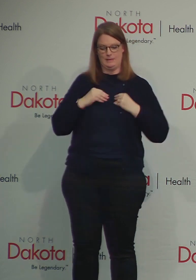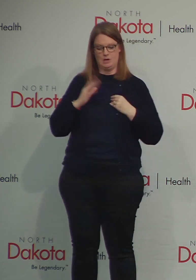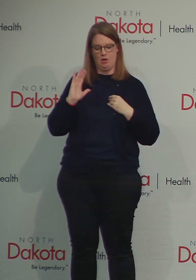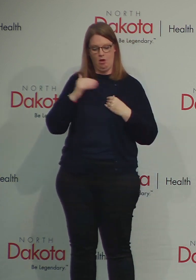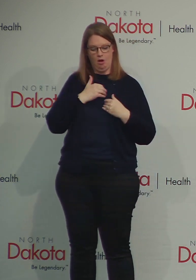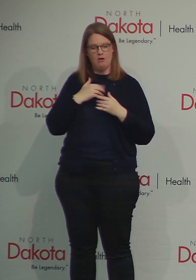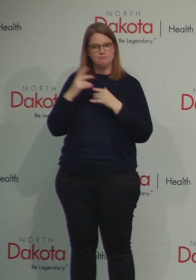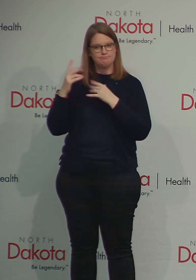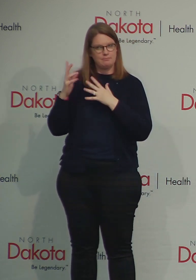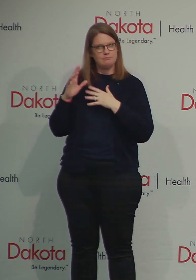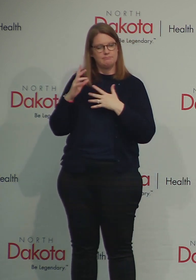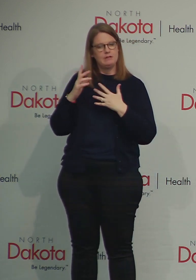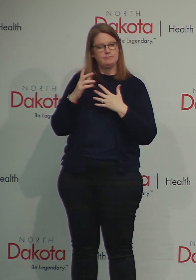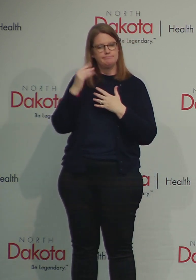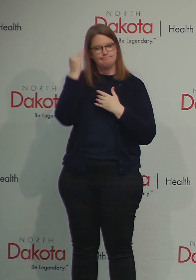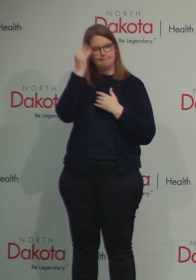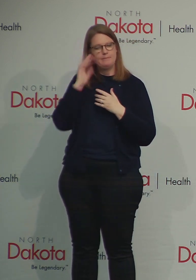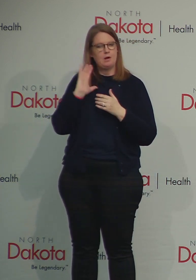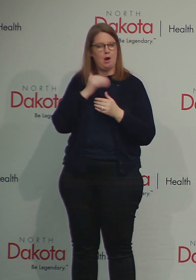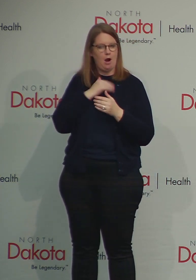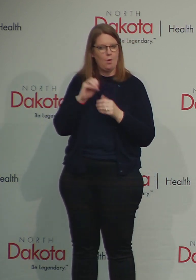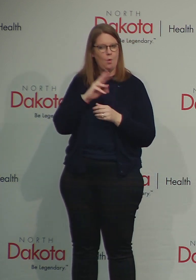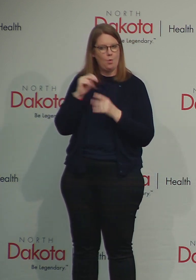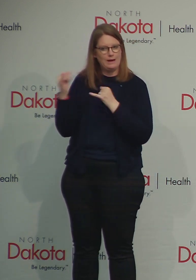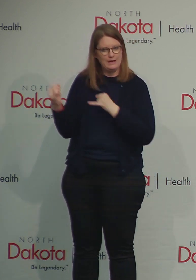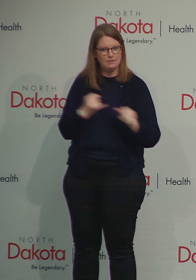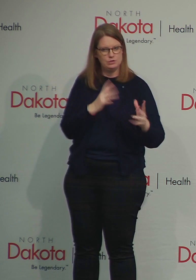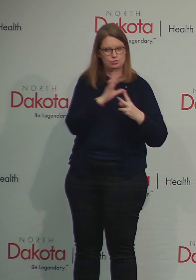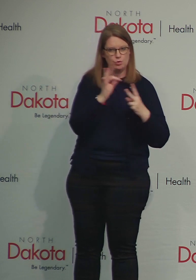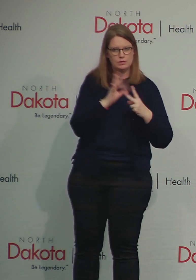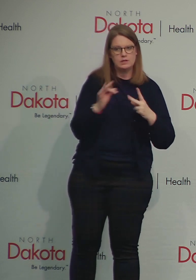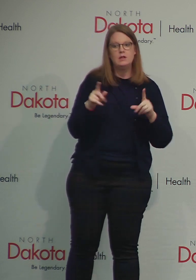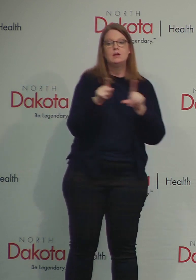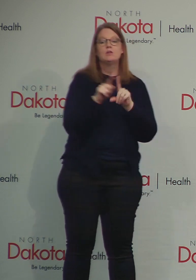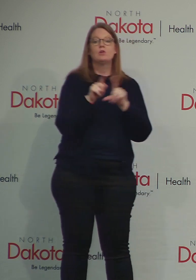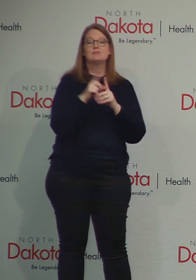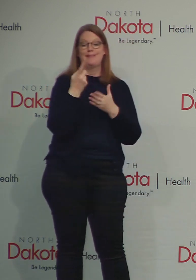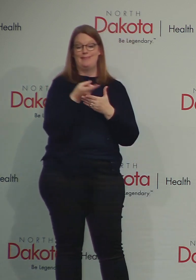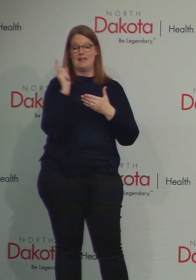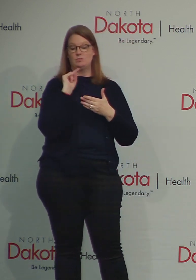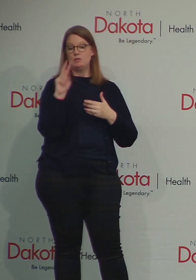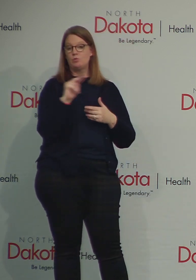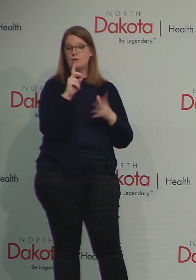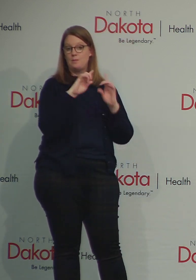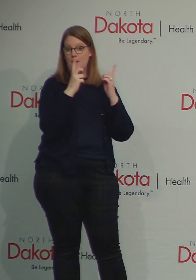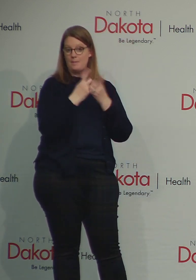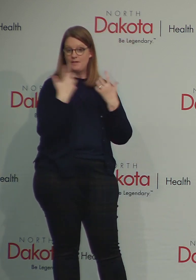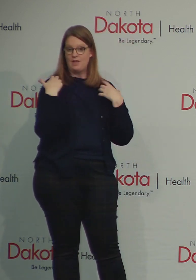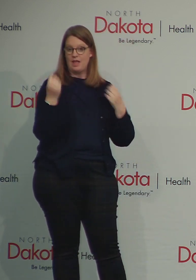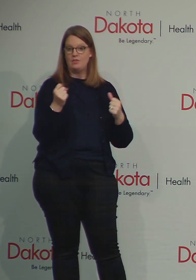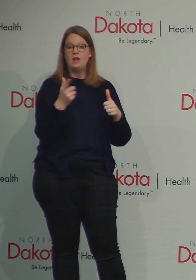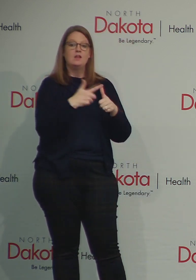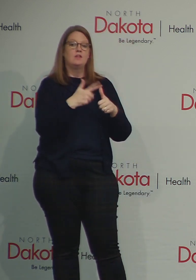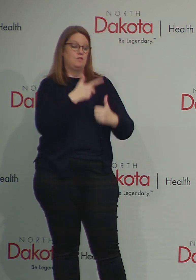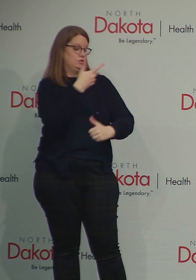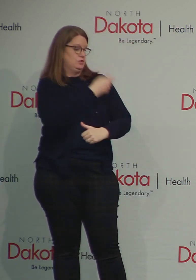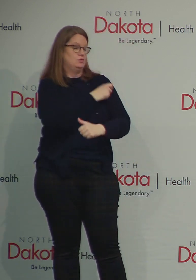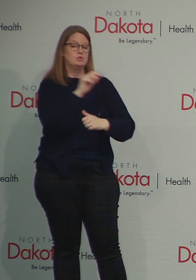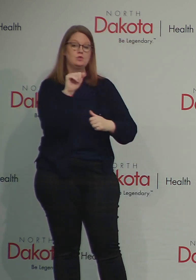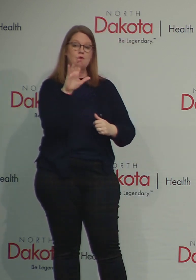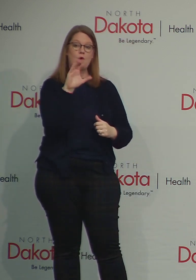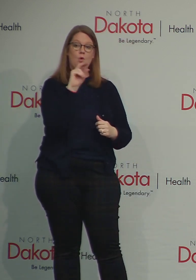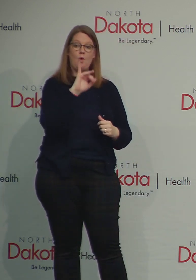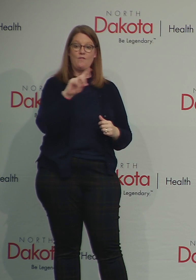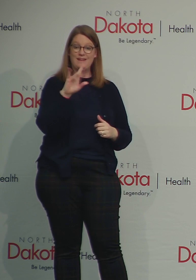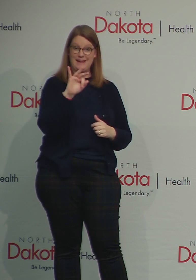truly save lives. And as you heard from the Department of Health's briefing last week, the first doses of COVID-19 are